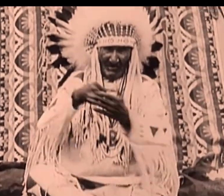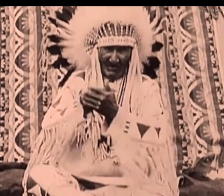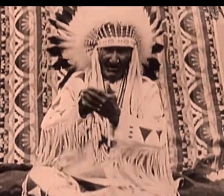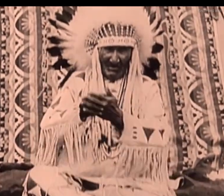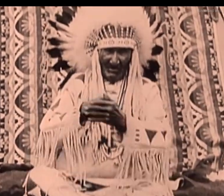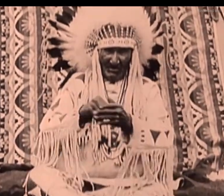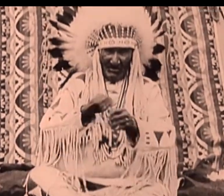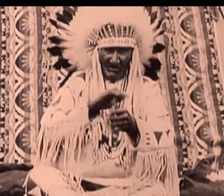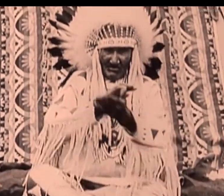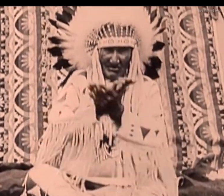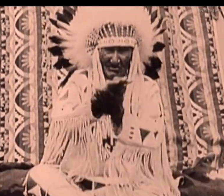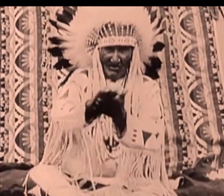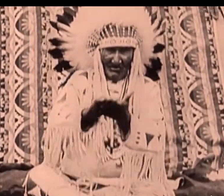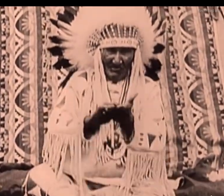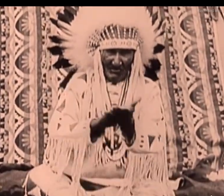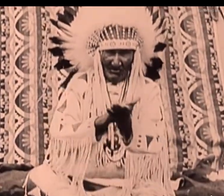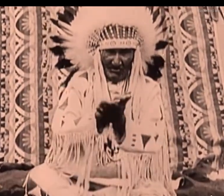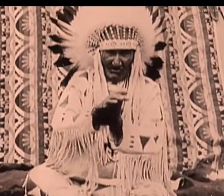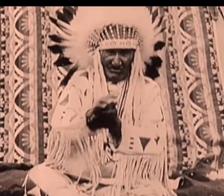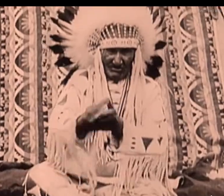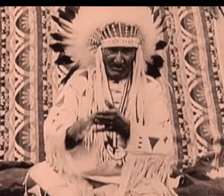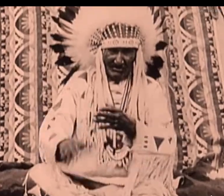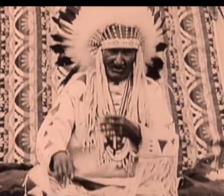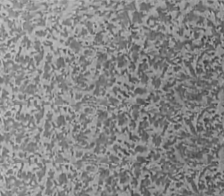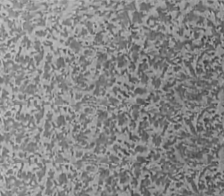Finally, the entire herd is